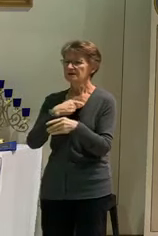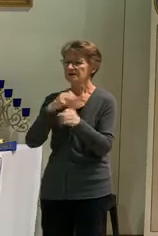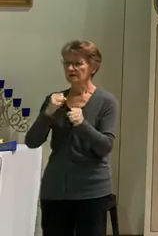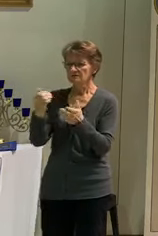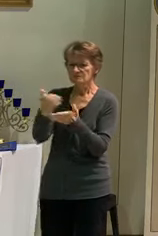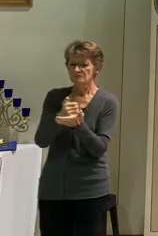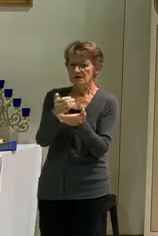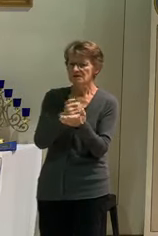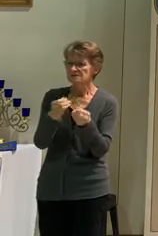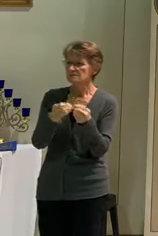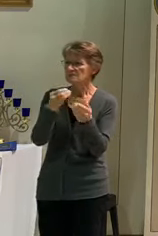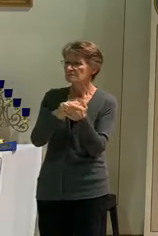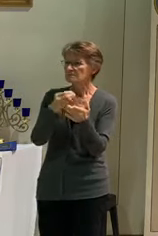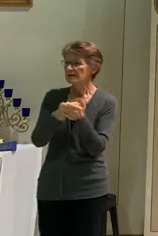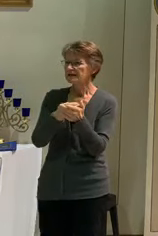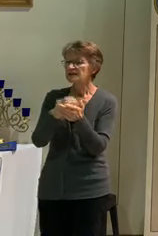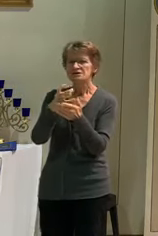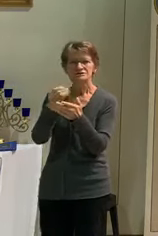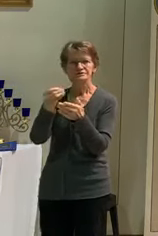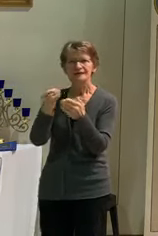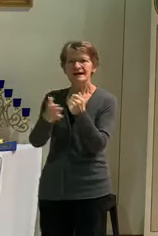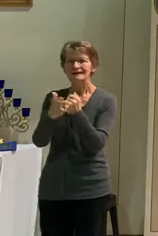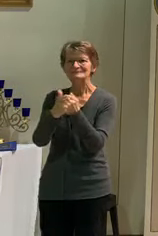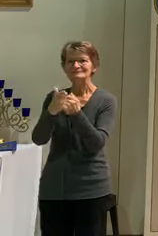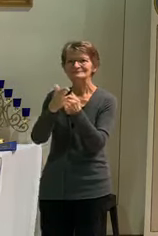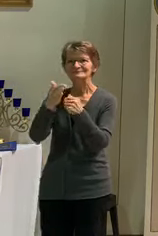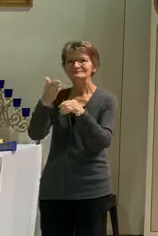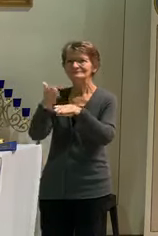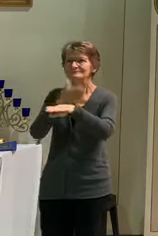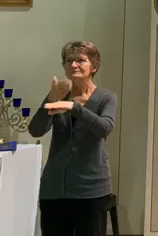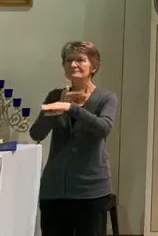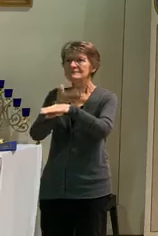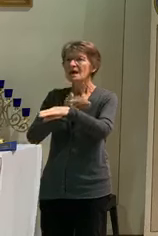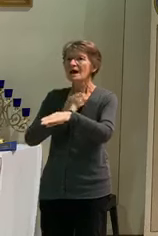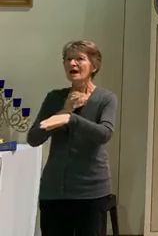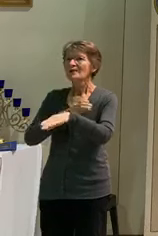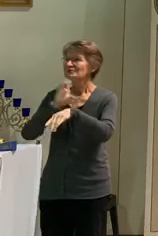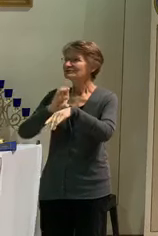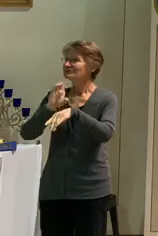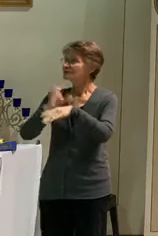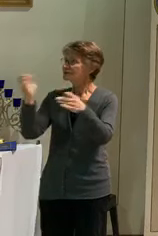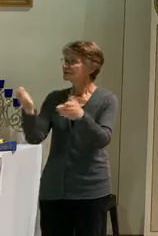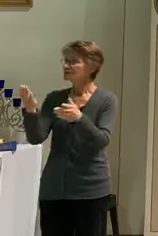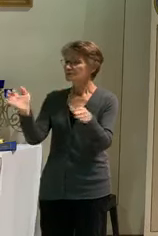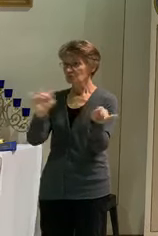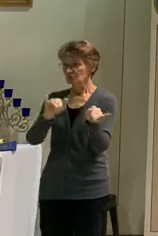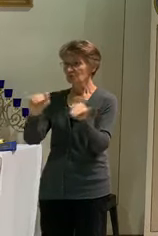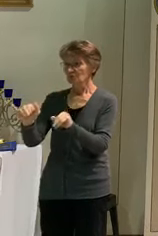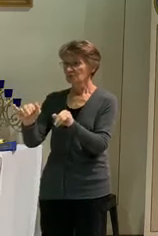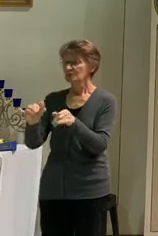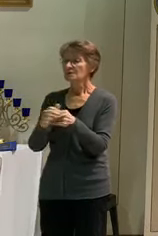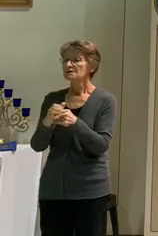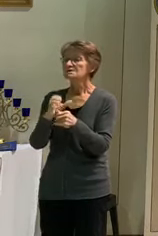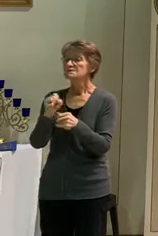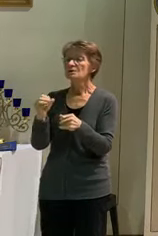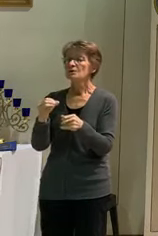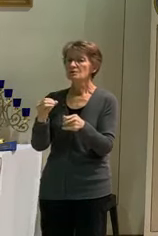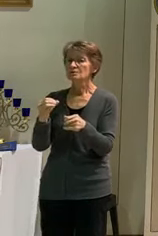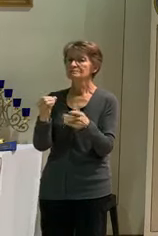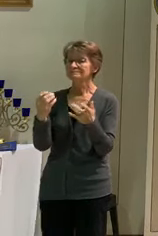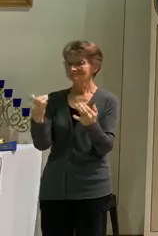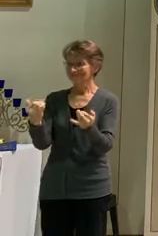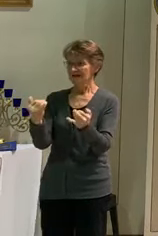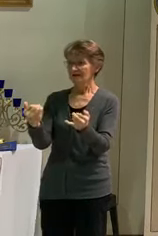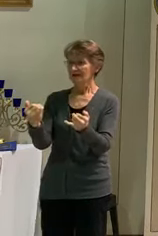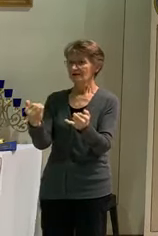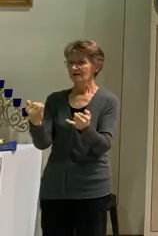should add them to this capital campaign. Then we wouldn't have to ask people for money again. So we are at the point